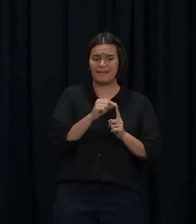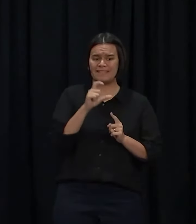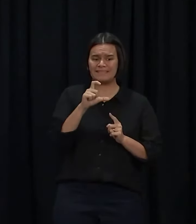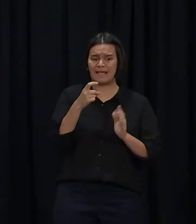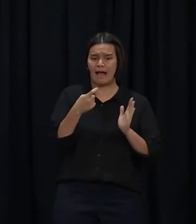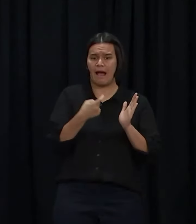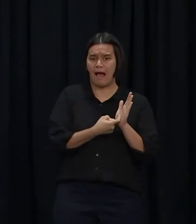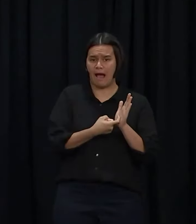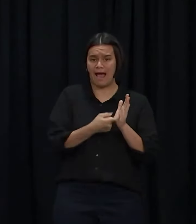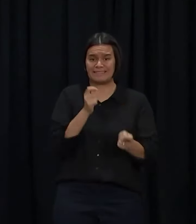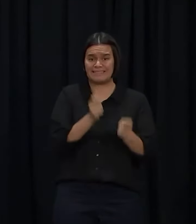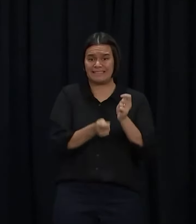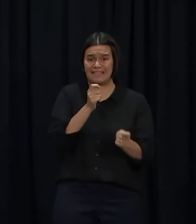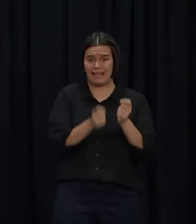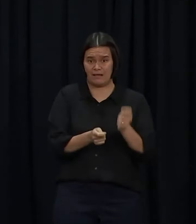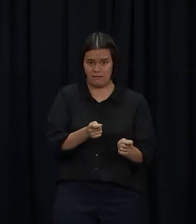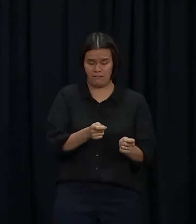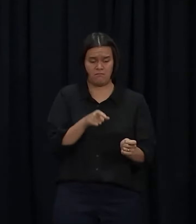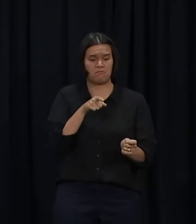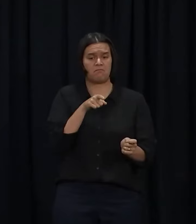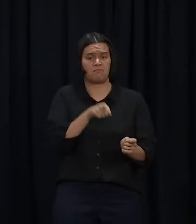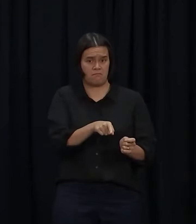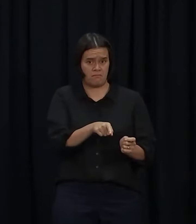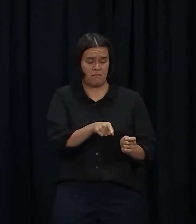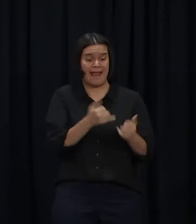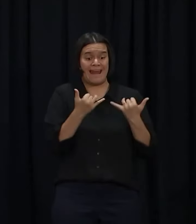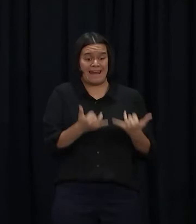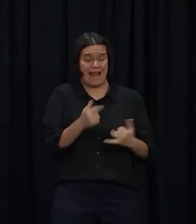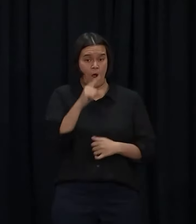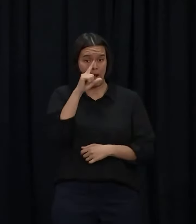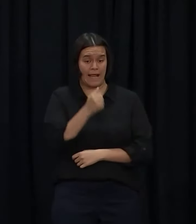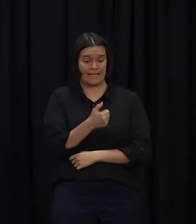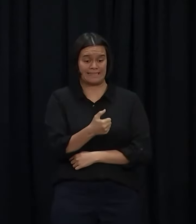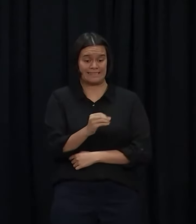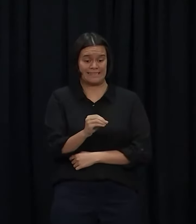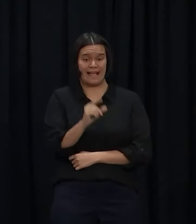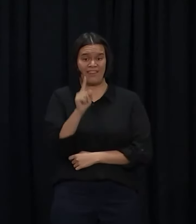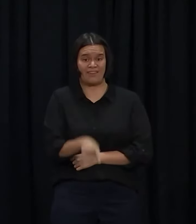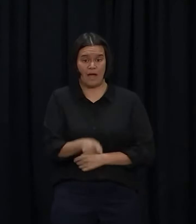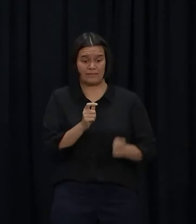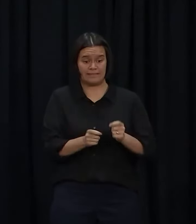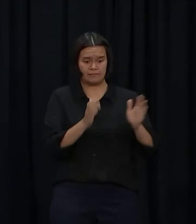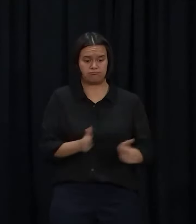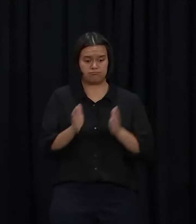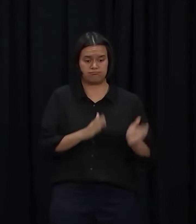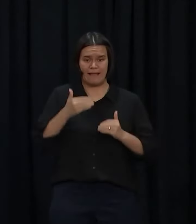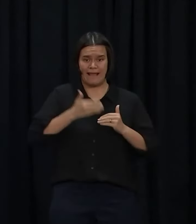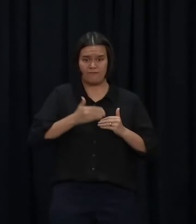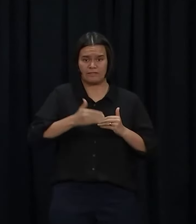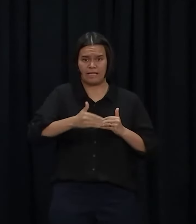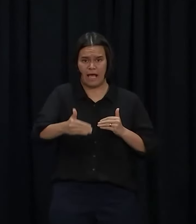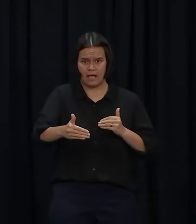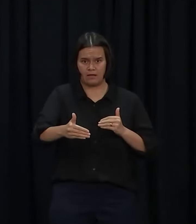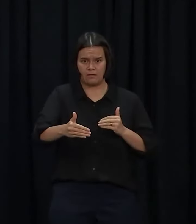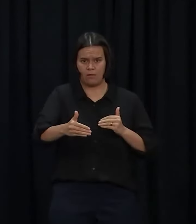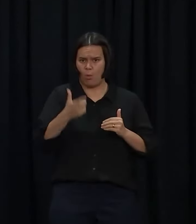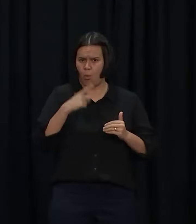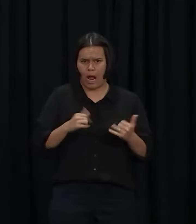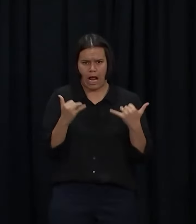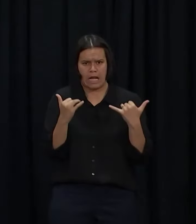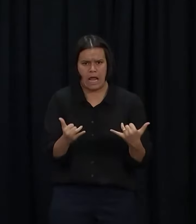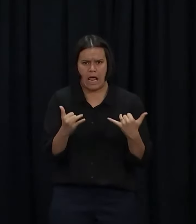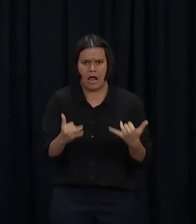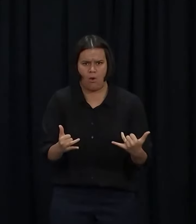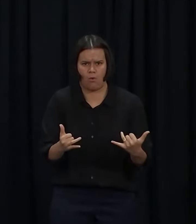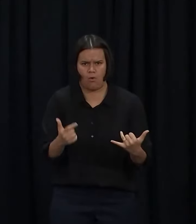only doing that now, increasing that capacity? We've been increasing PCR testing capacity for the entire pandemic. It's been